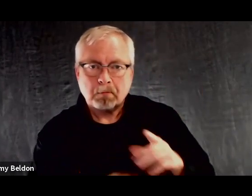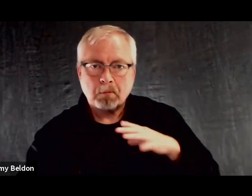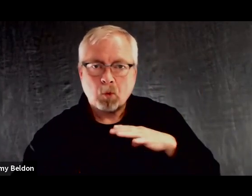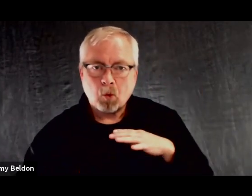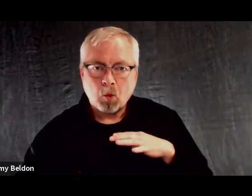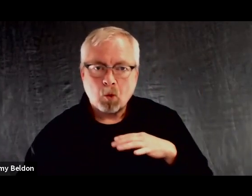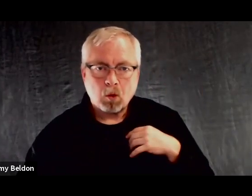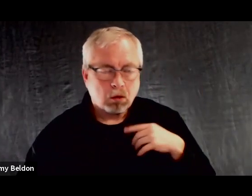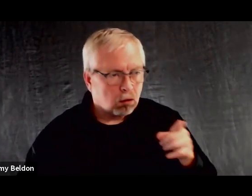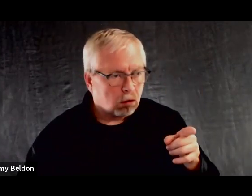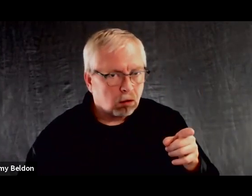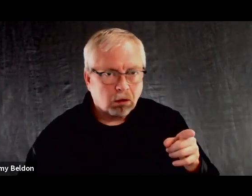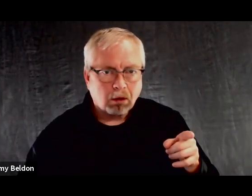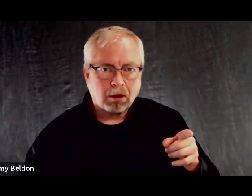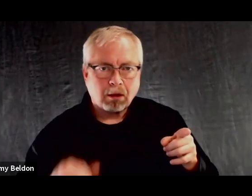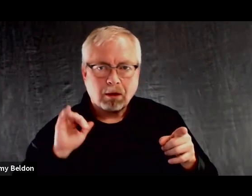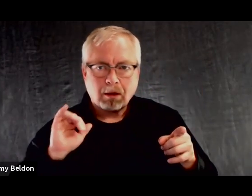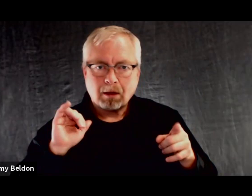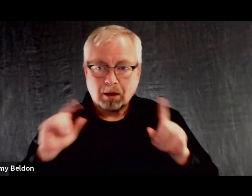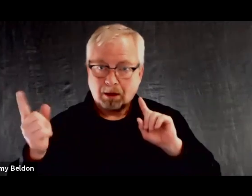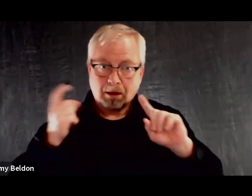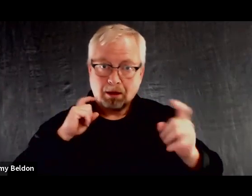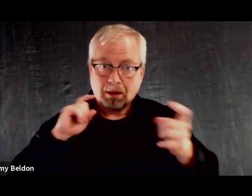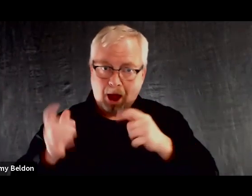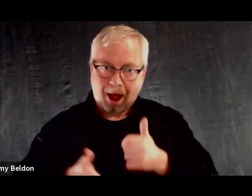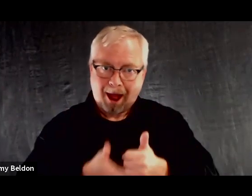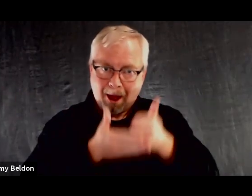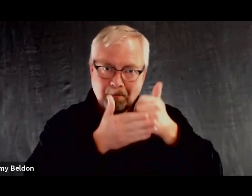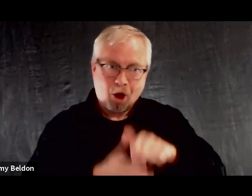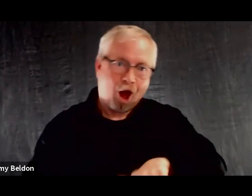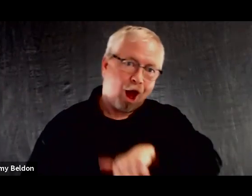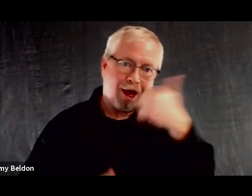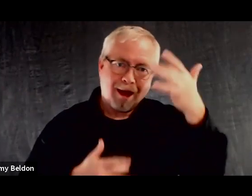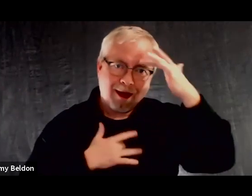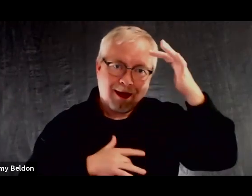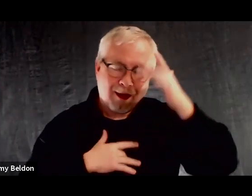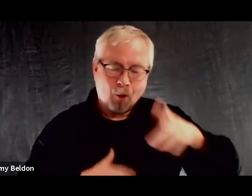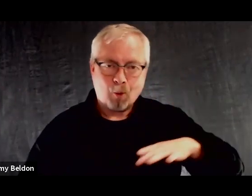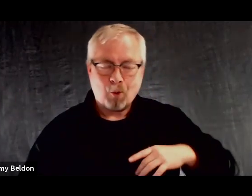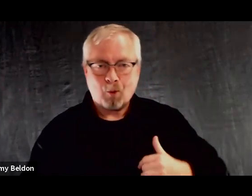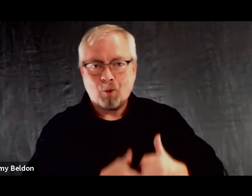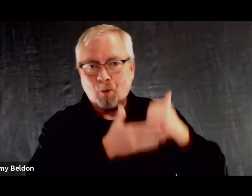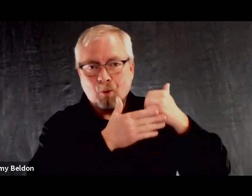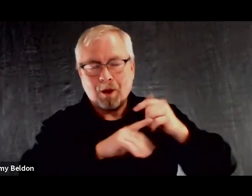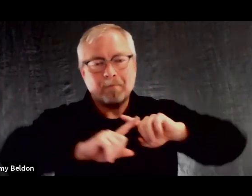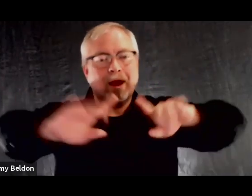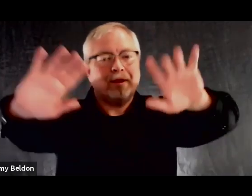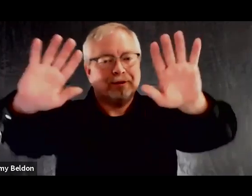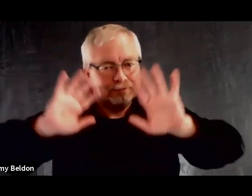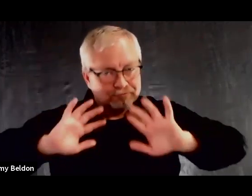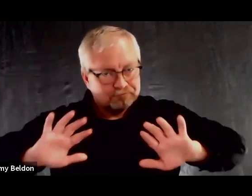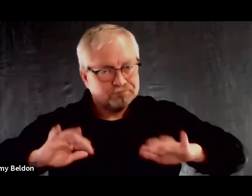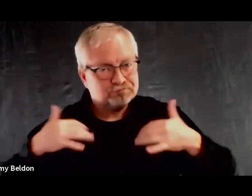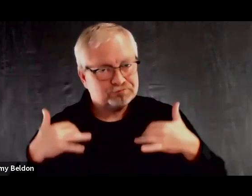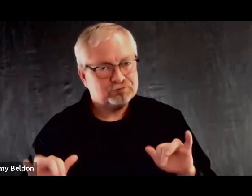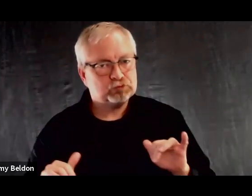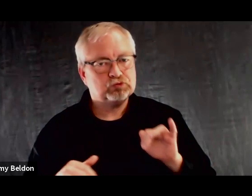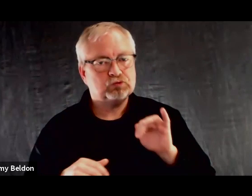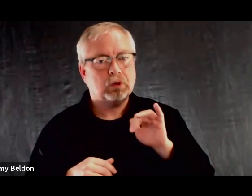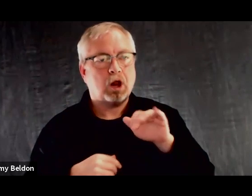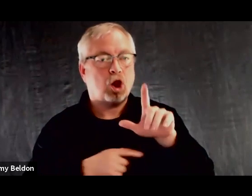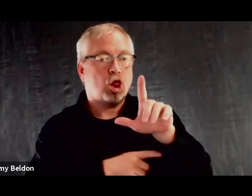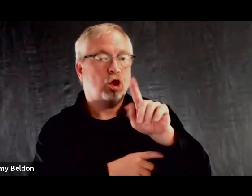impact on respiratory disease. But when you're in a closed setting like a long-term care facility where everyone is